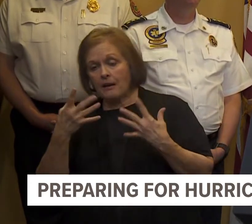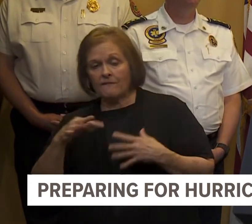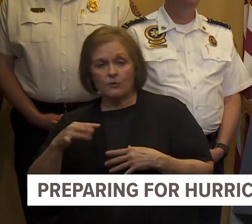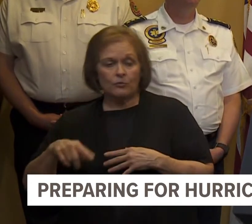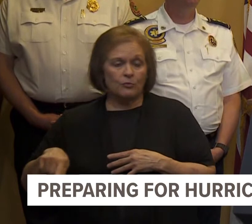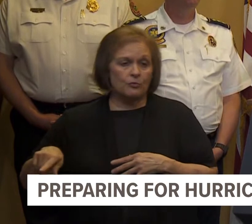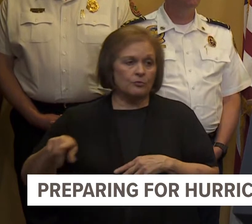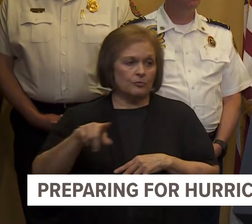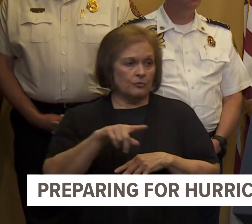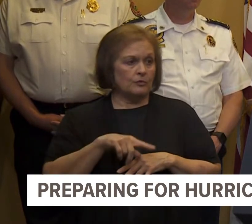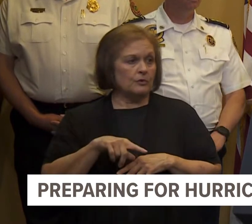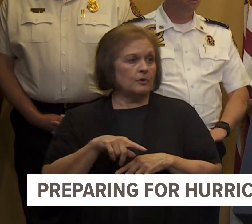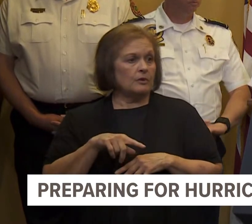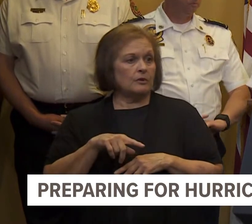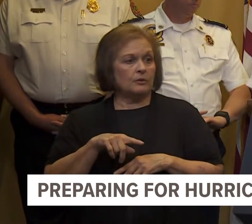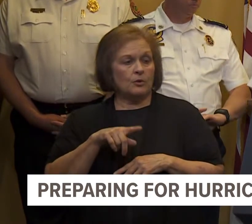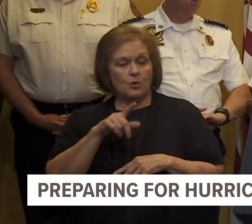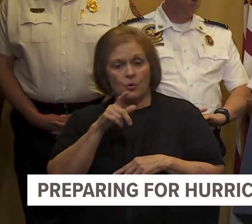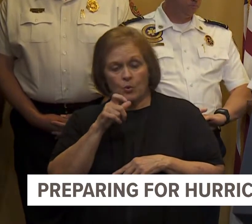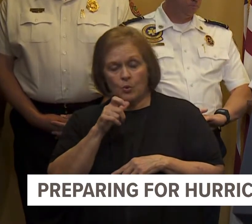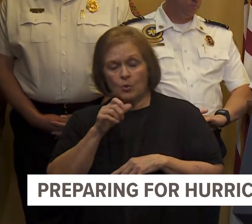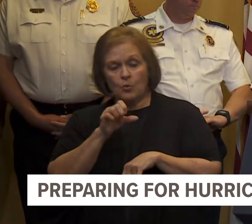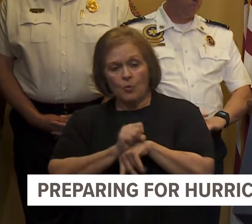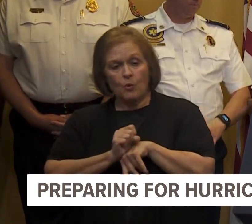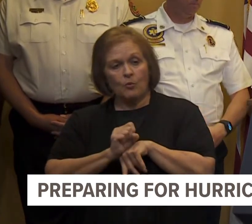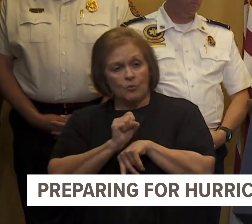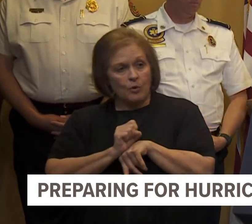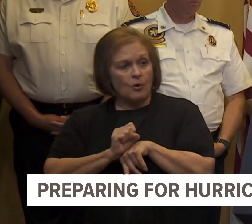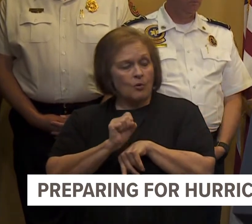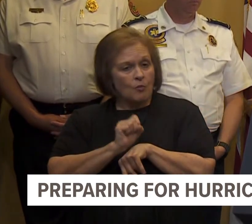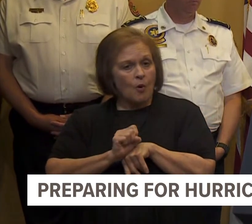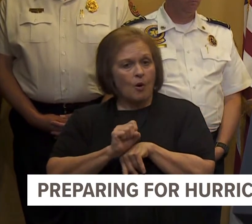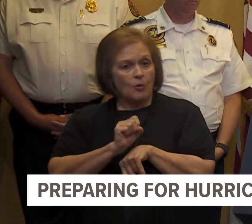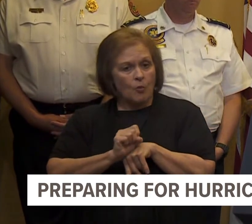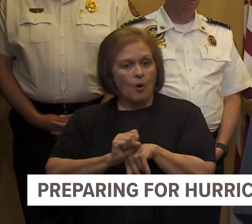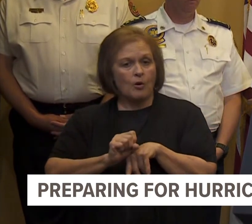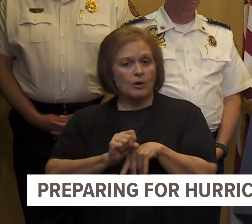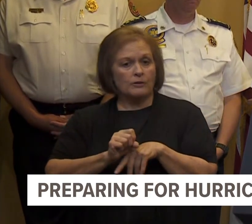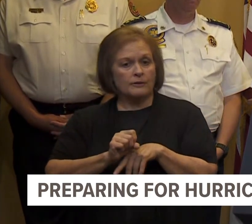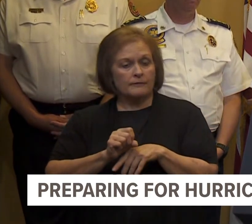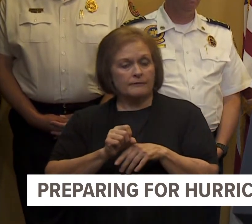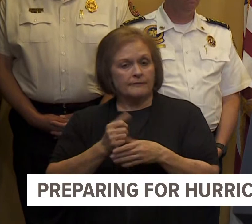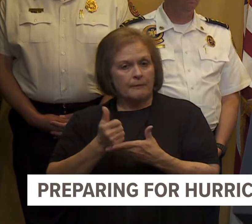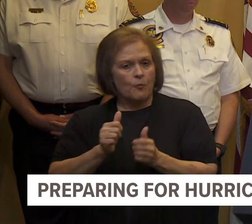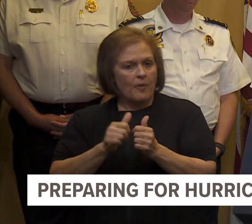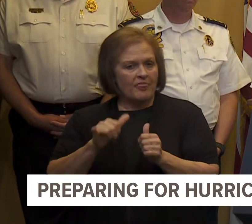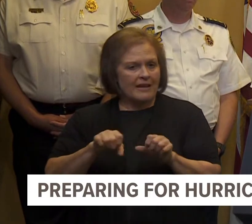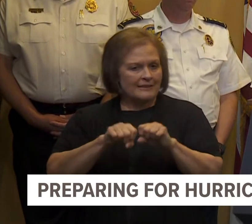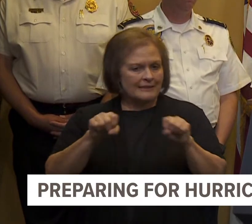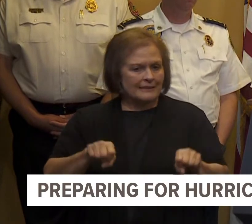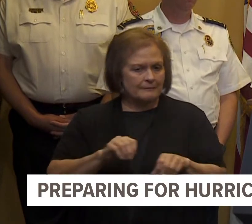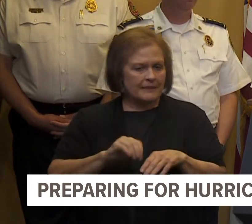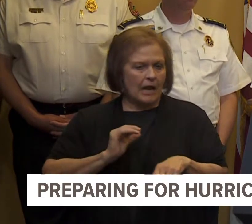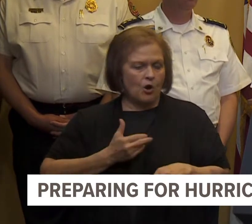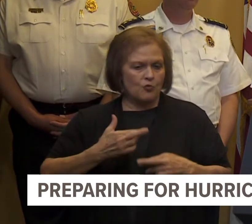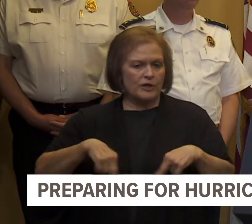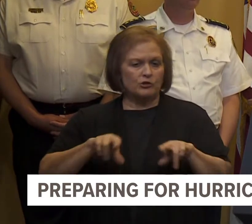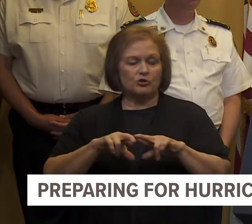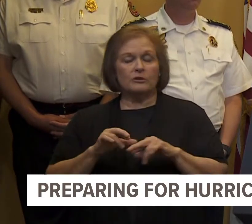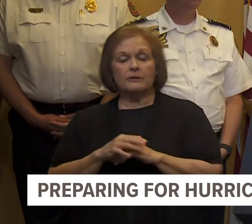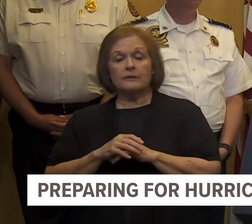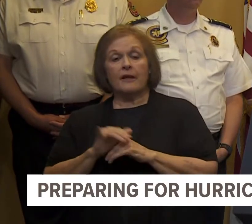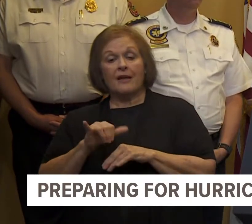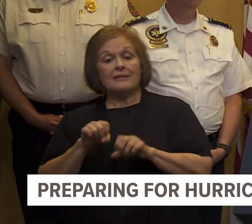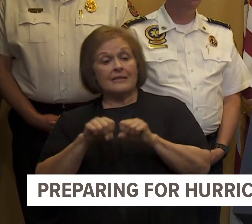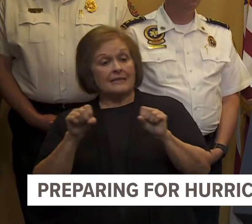women that on a day-to-day basis operate and maintain the system in the New Orleans region. I mentioned earlier